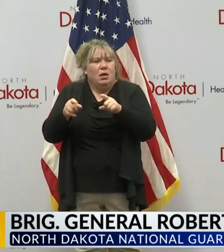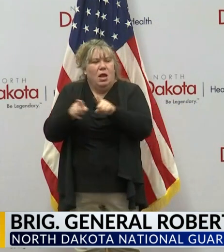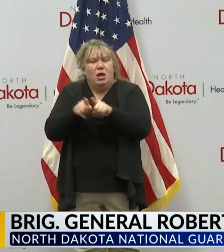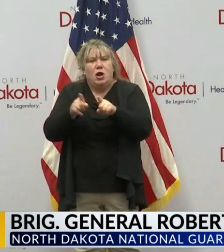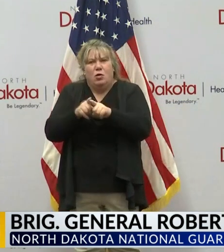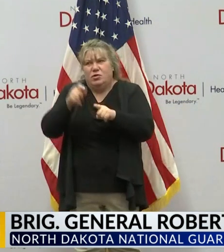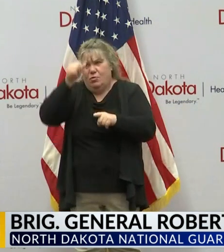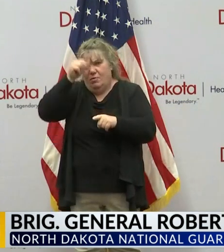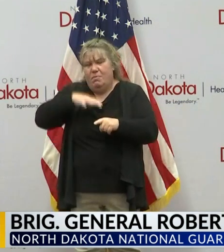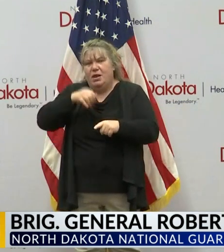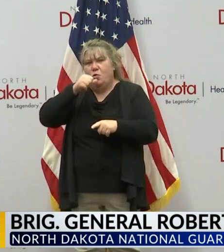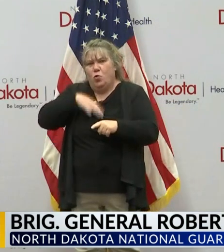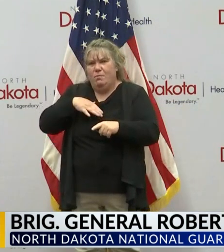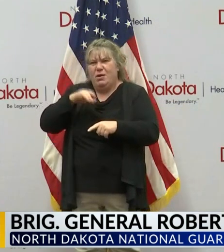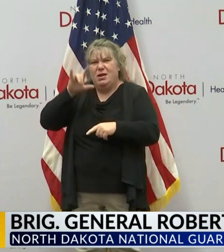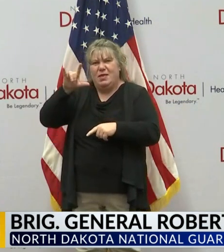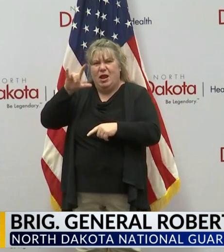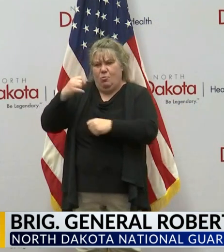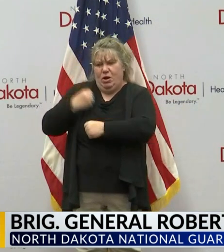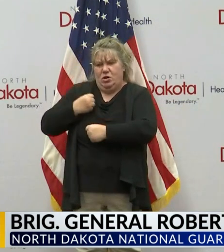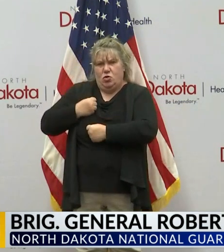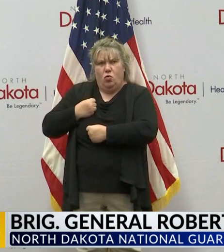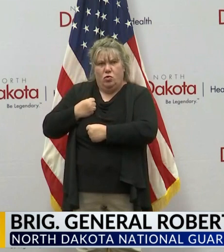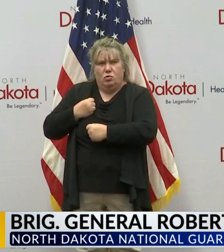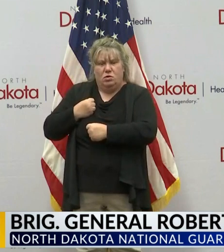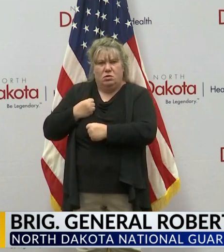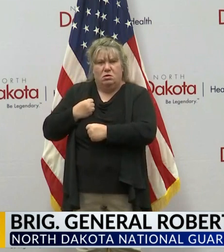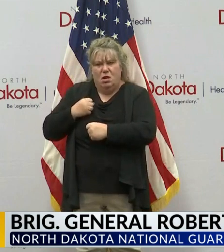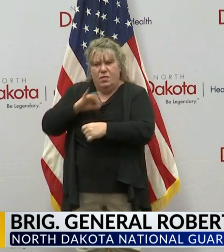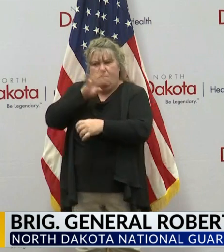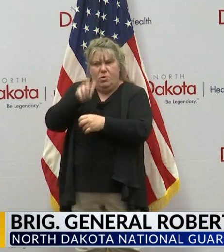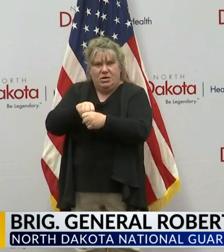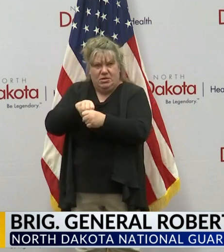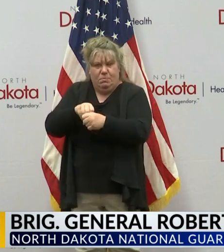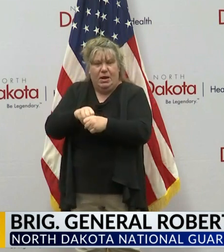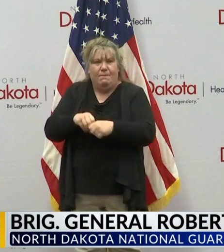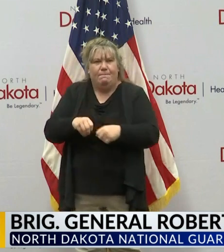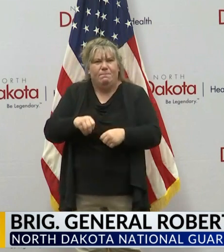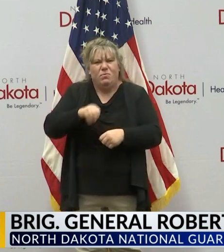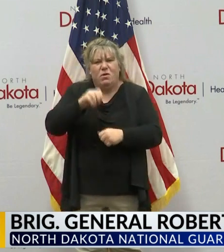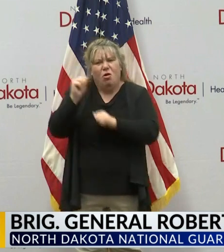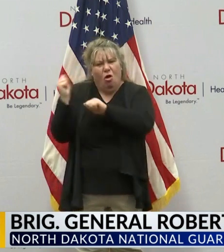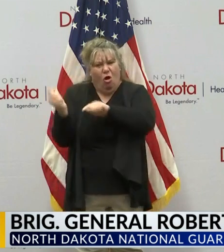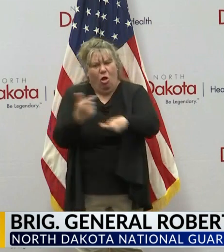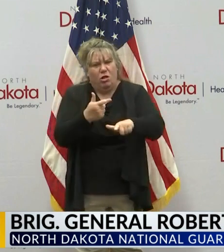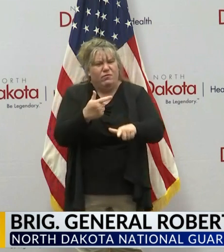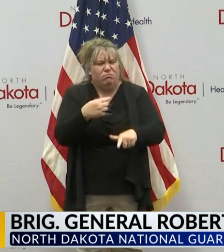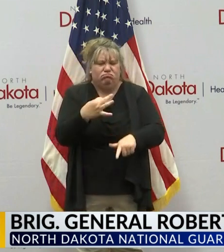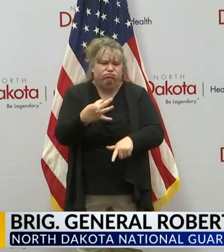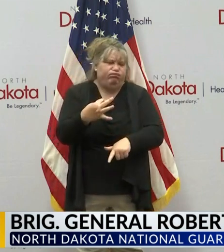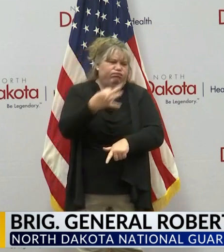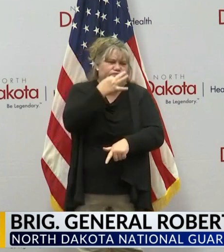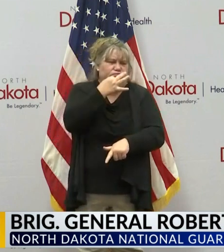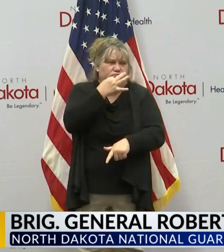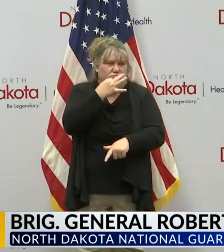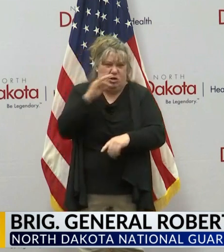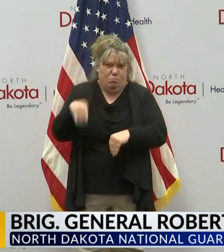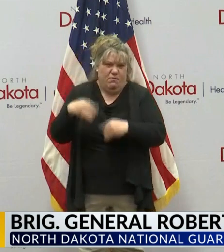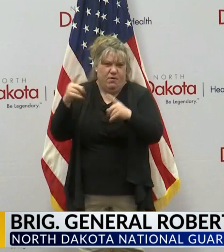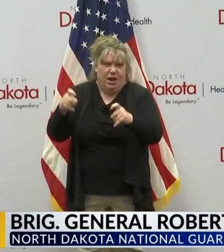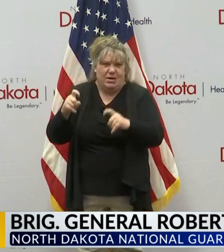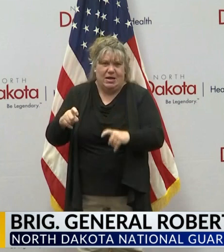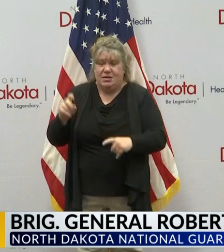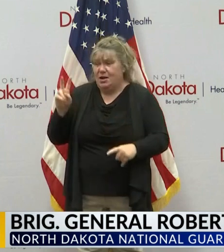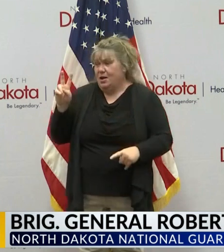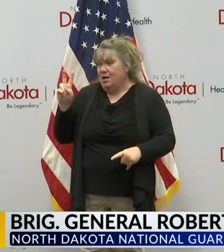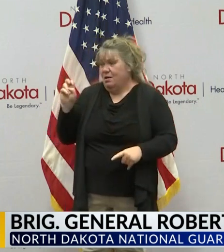certainly the men and women, our airmen and soldiers that participate. But they've got this down to science. Vern and I had an opportunity